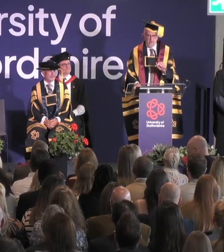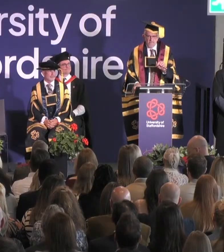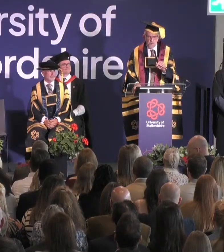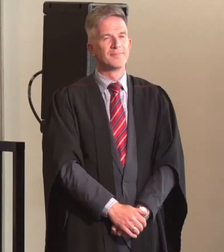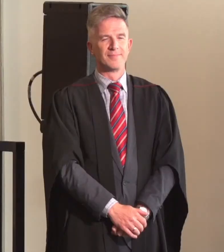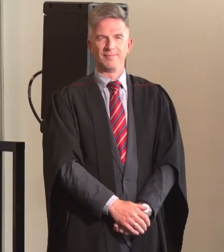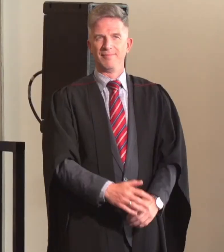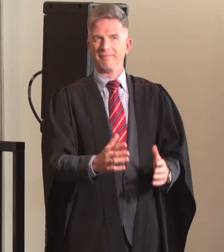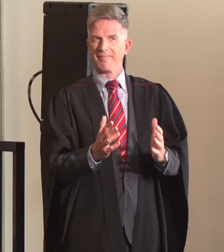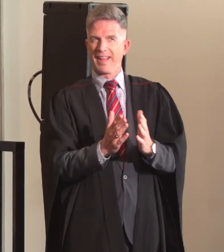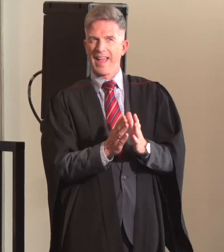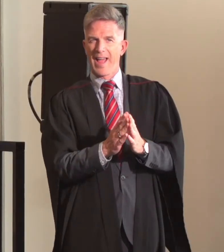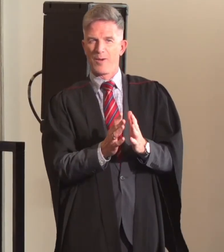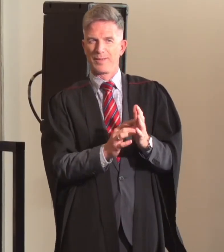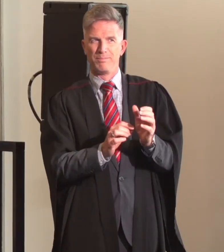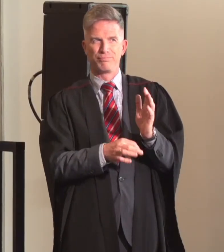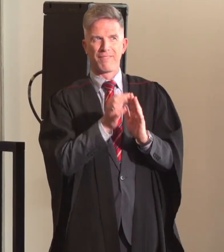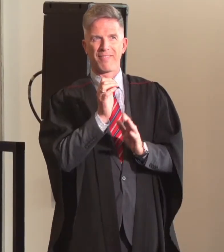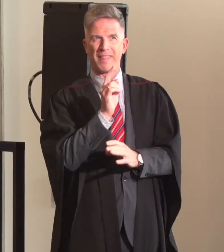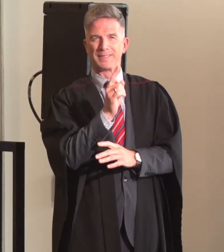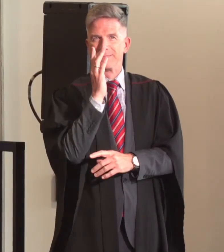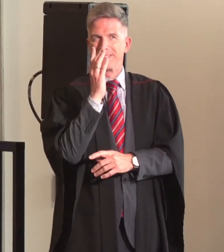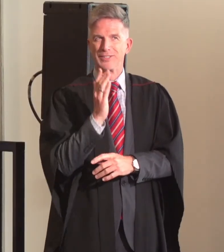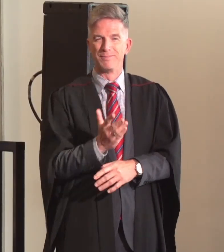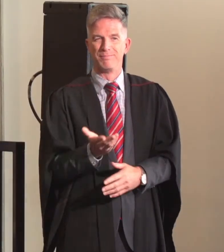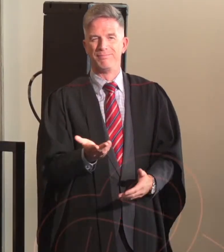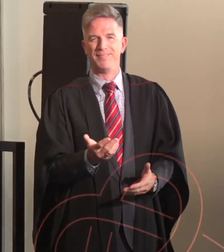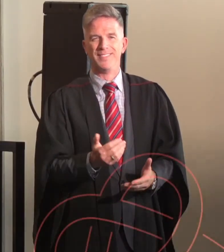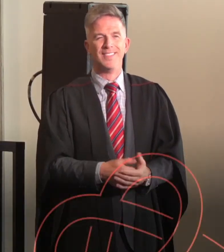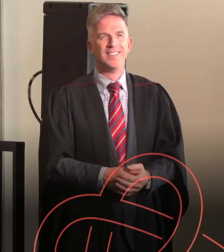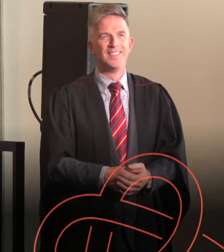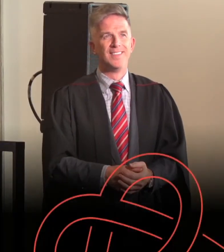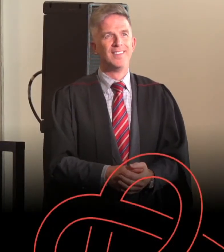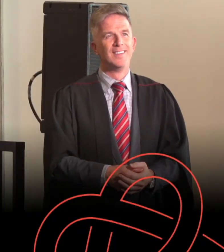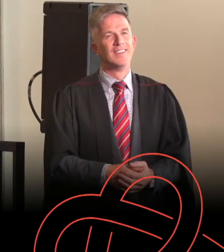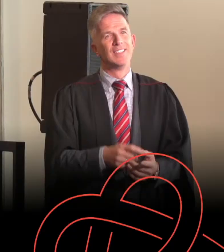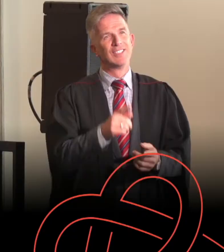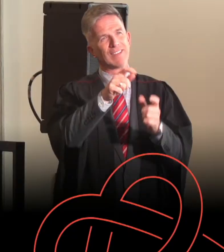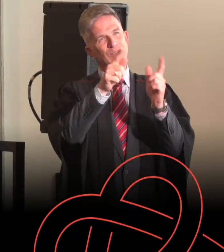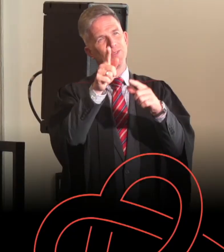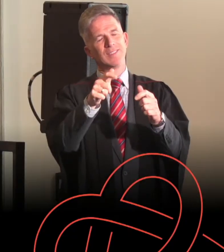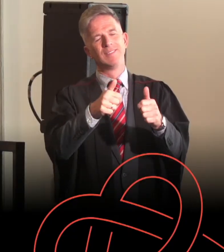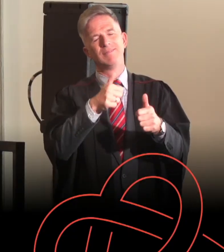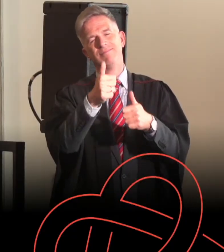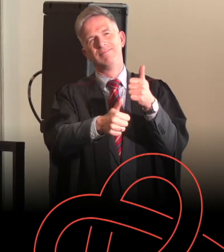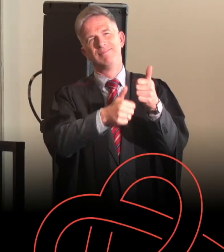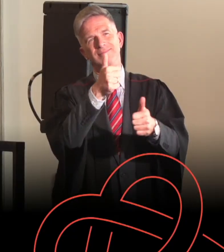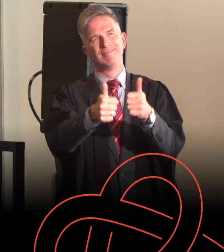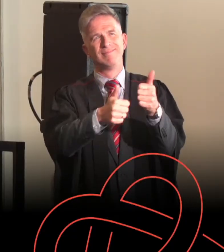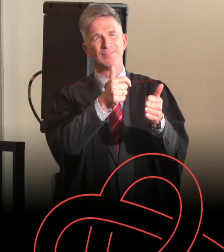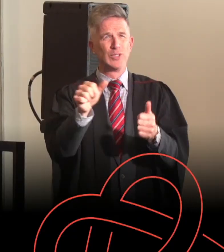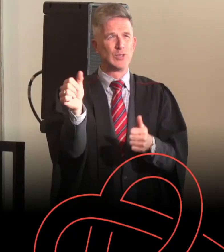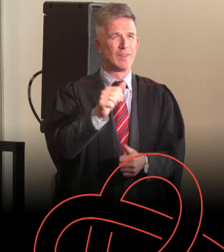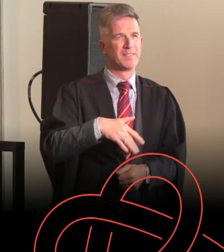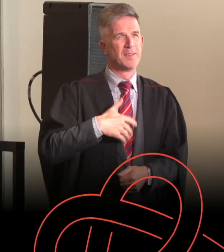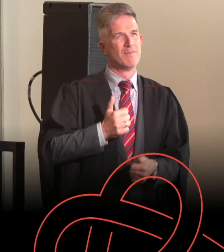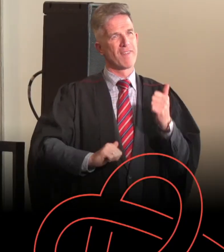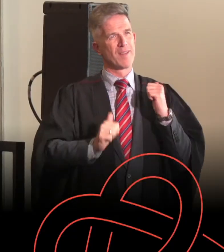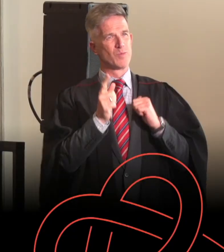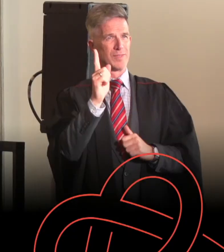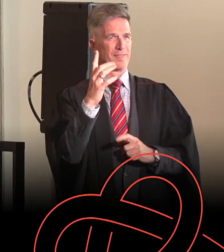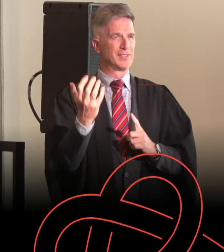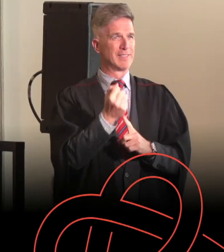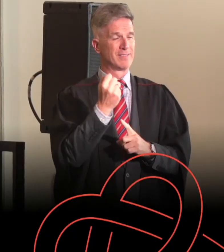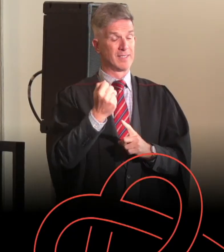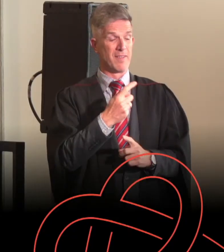How can I follow that fabulous speech? Graduates, huge congratulations to each and every one of you in this room. Be proud of what you've achieved, because